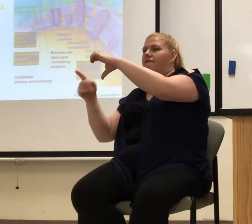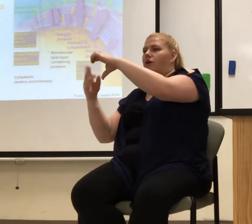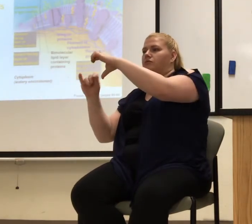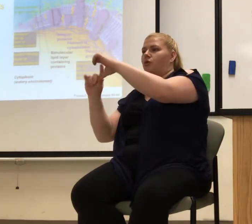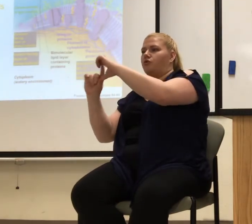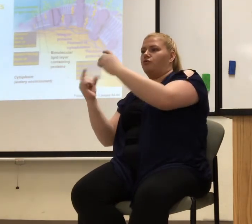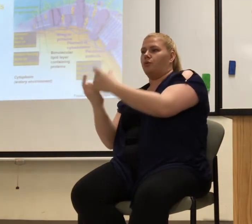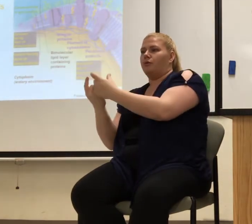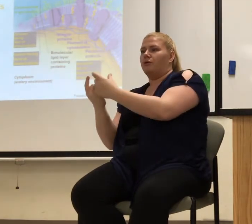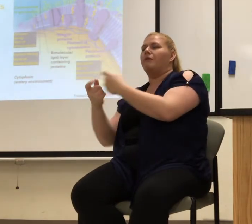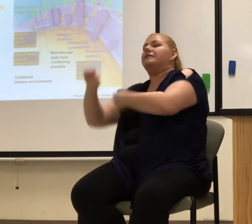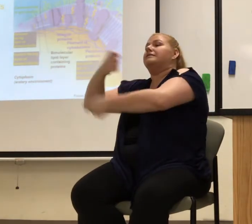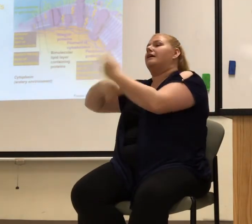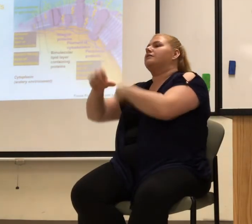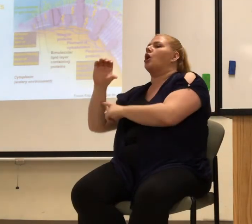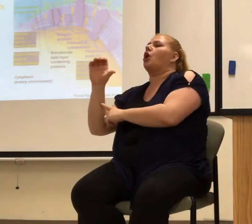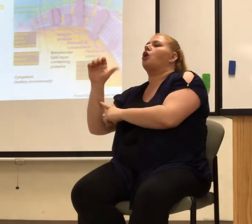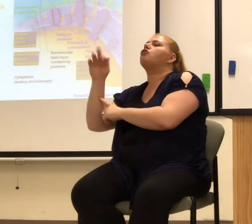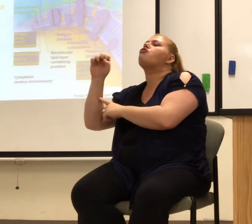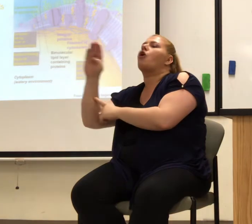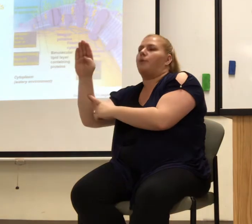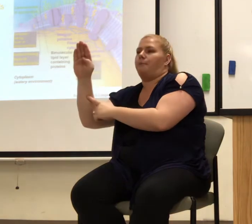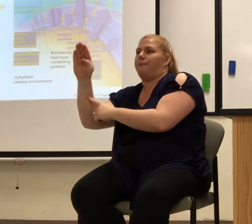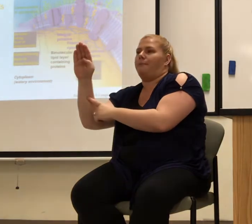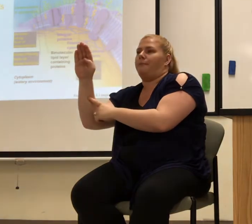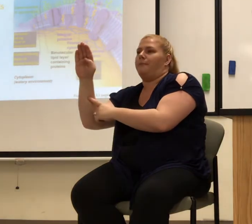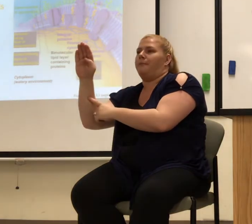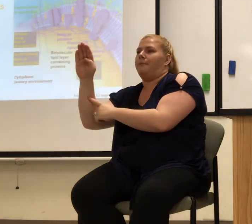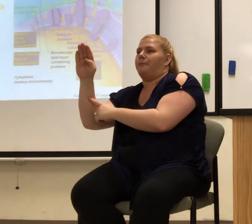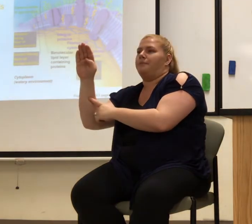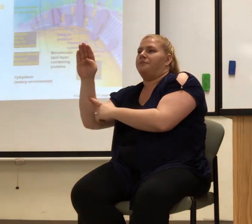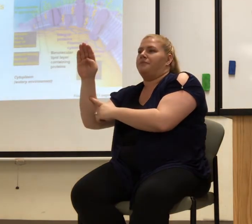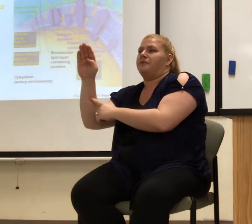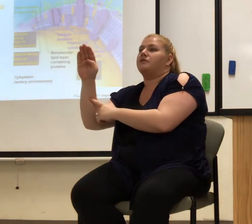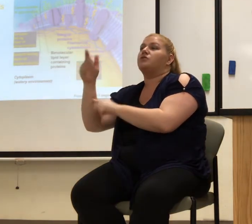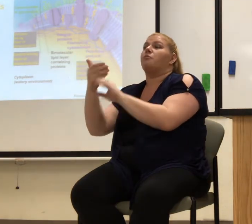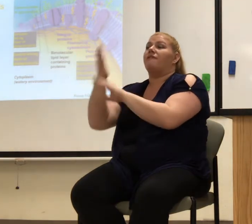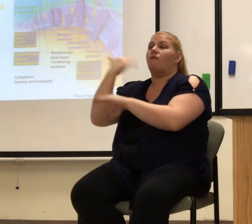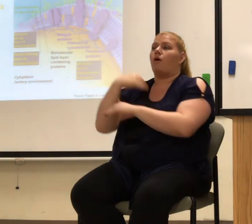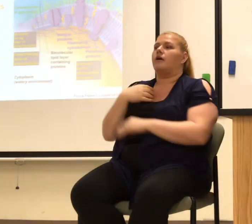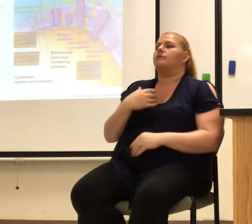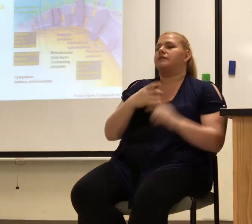you would have a carbohydrate instead. I should use, no, I don't have green, but